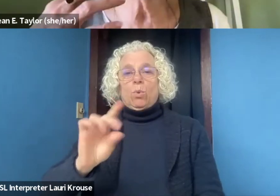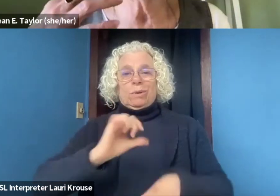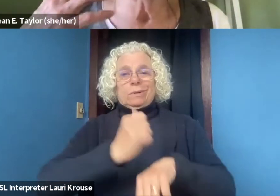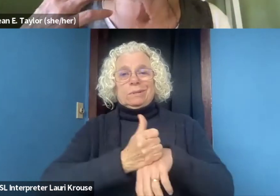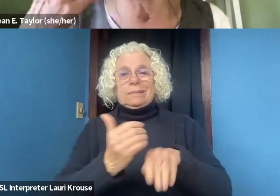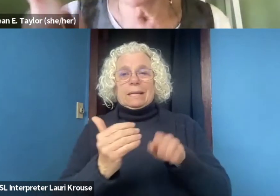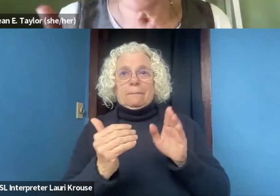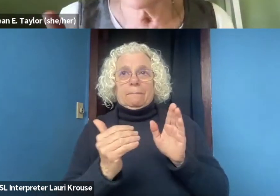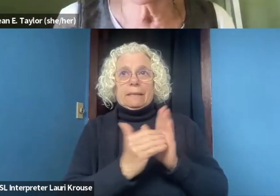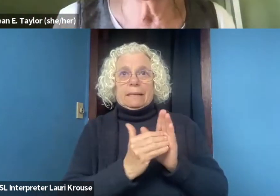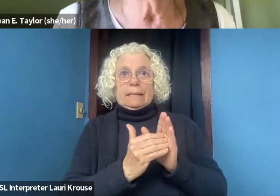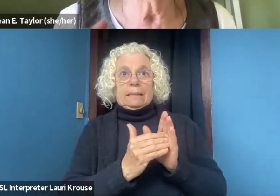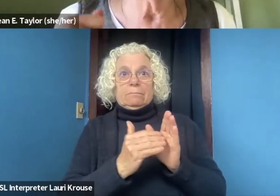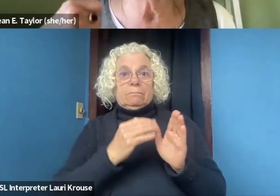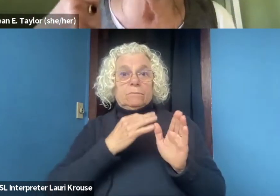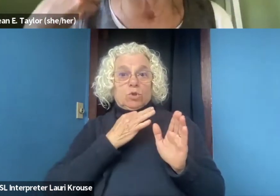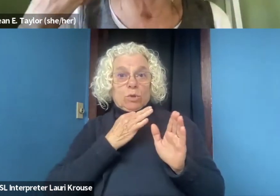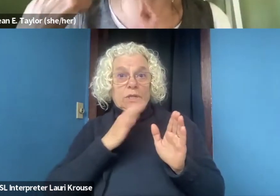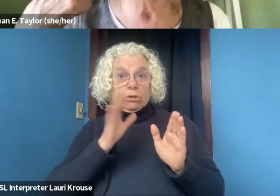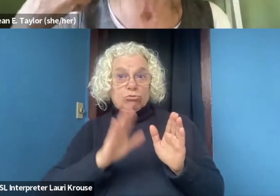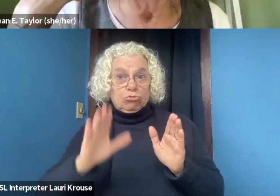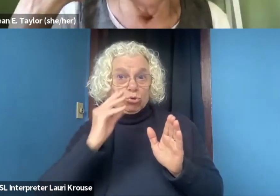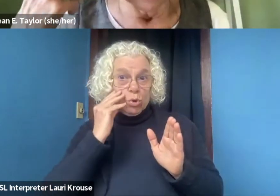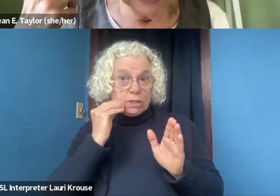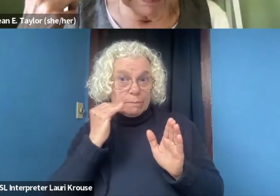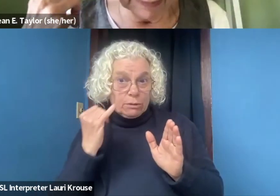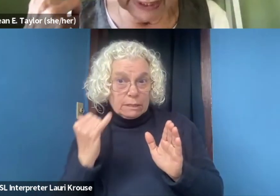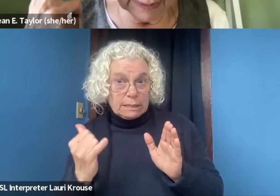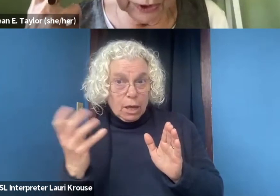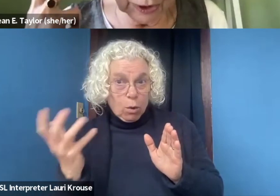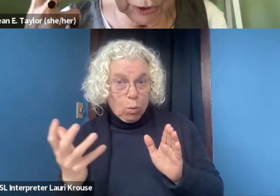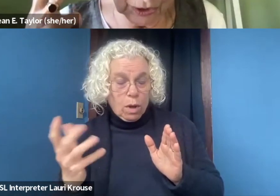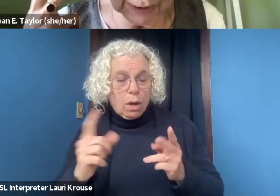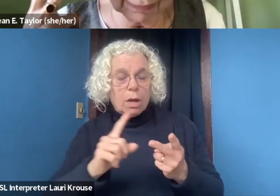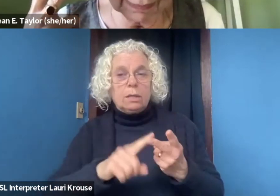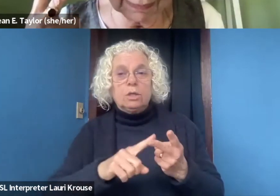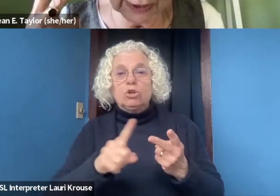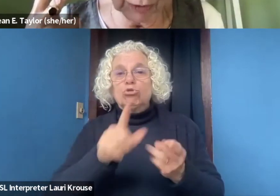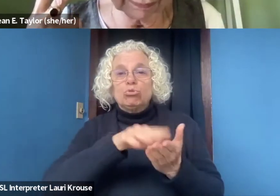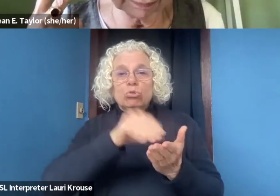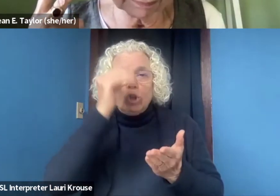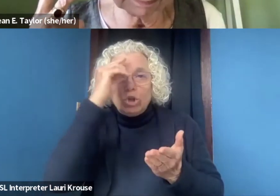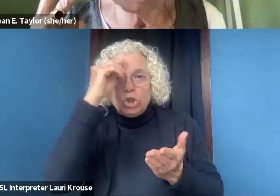What did you experience today, or what did you learn that might be able to, you could,